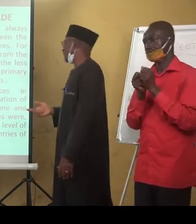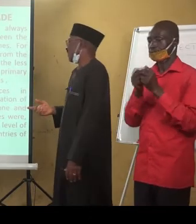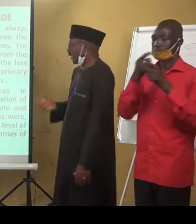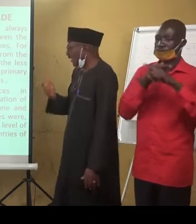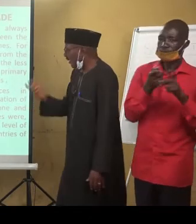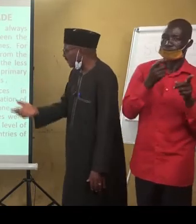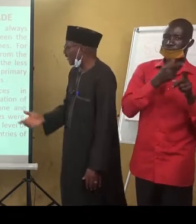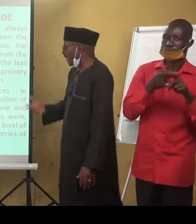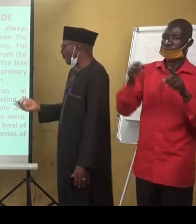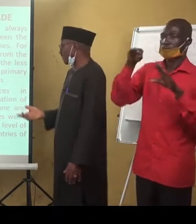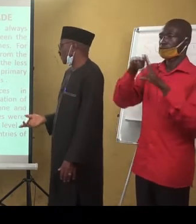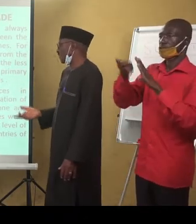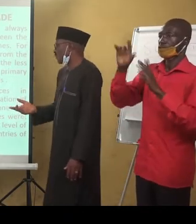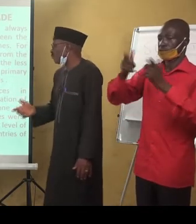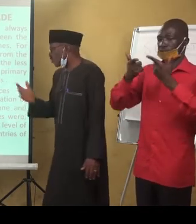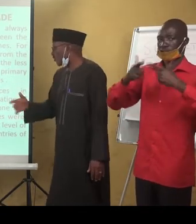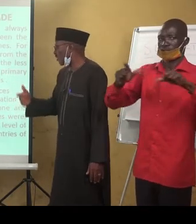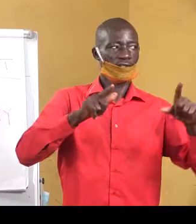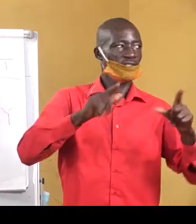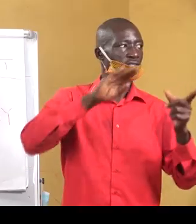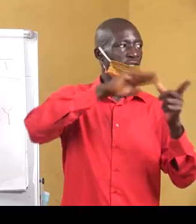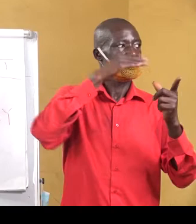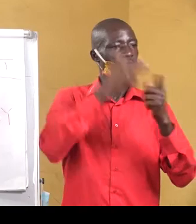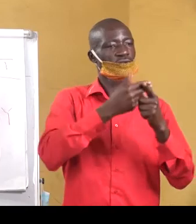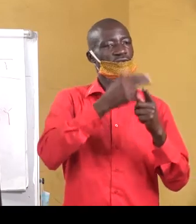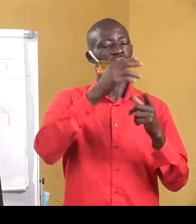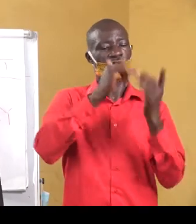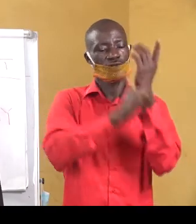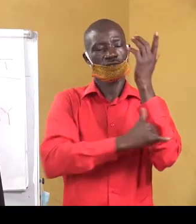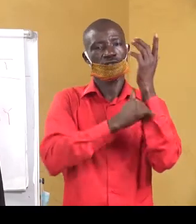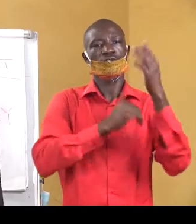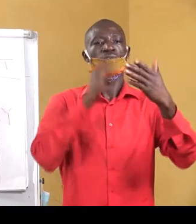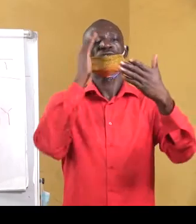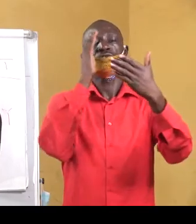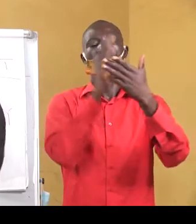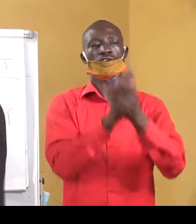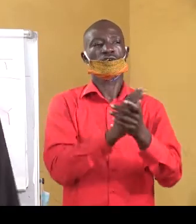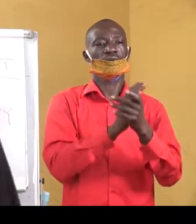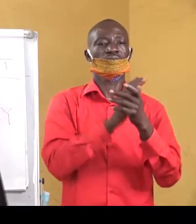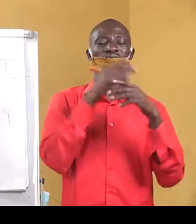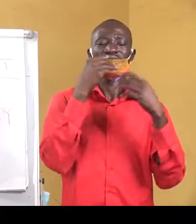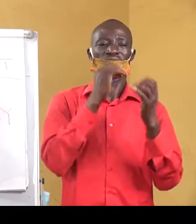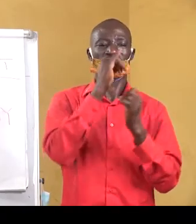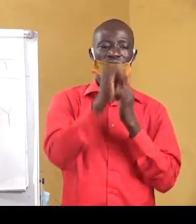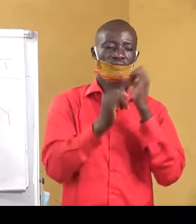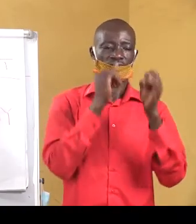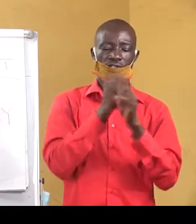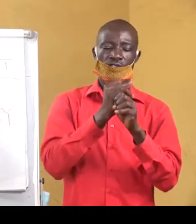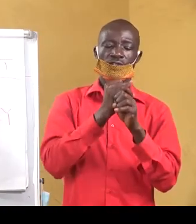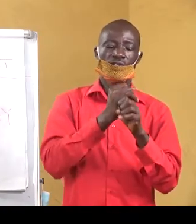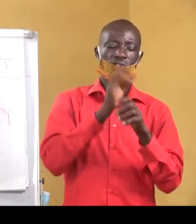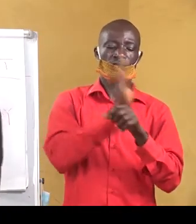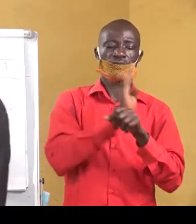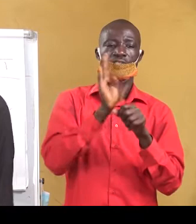Differences in languages between countries hinder the operation of international trade.